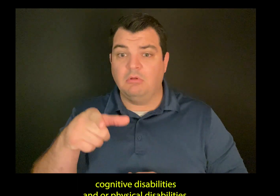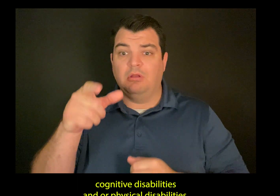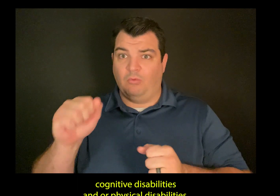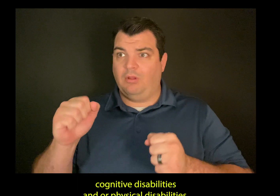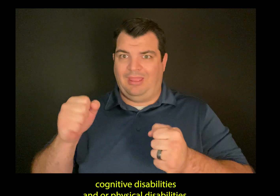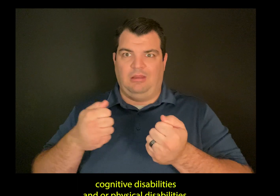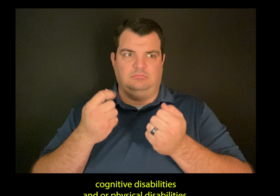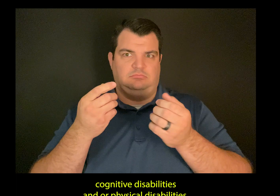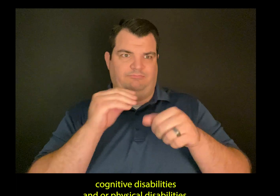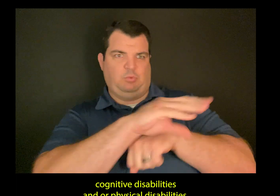disabilities.